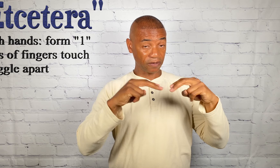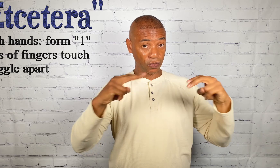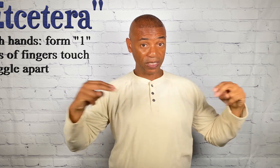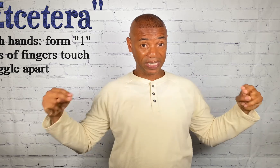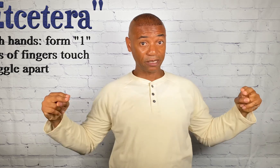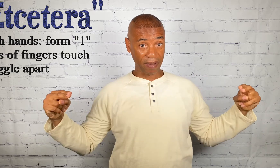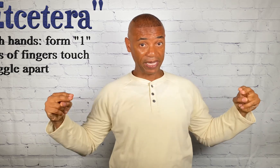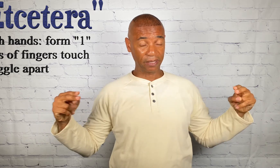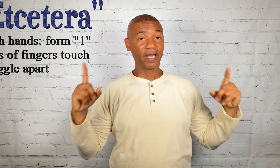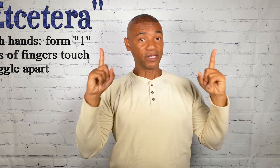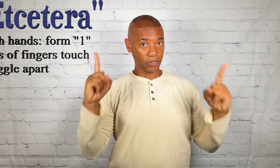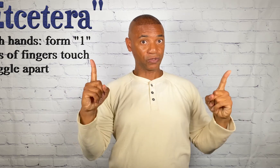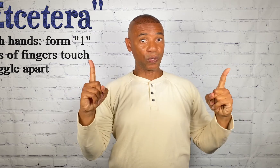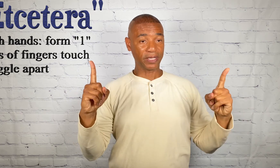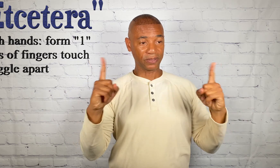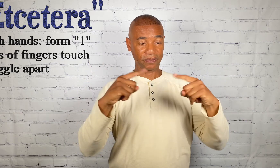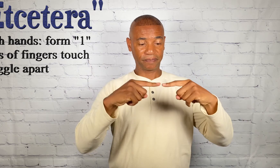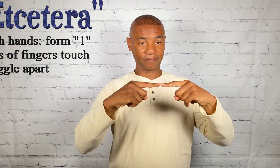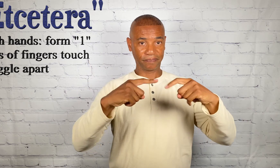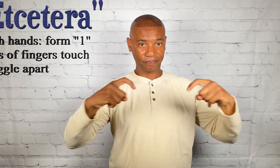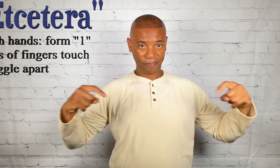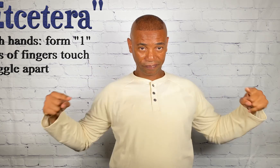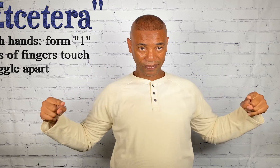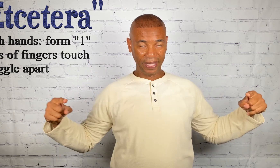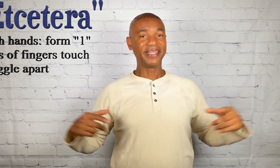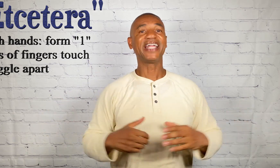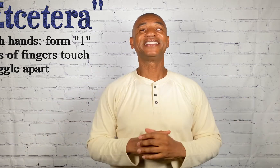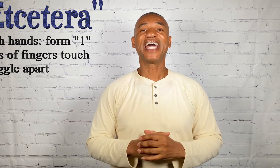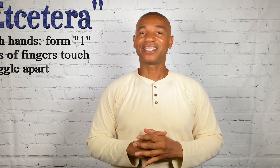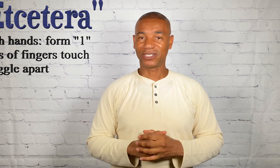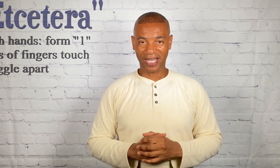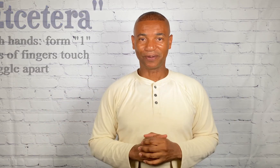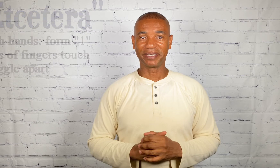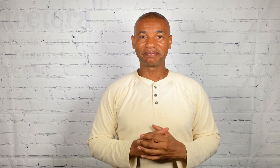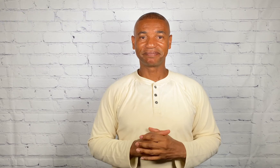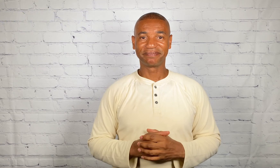do this, that's bacon. You use ones. That is etcetera.